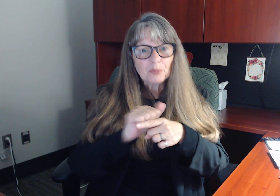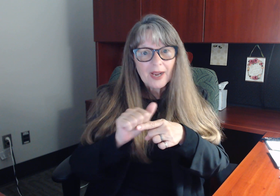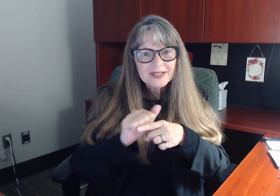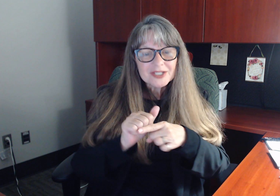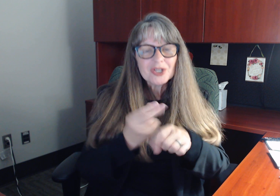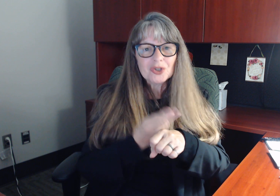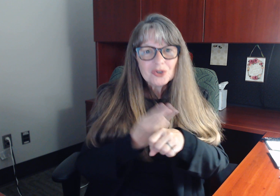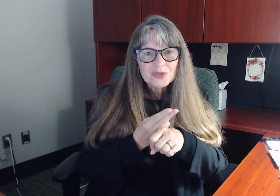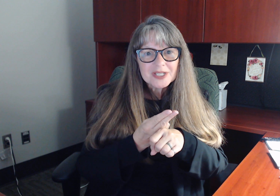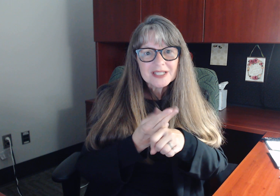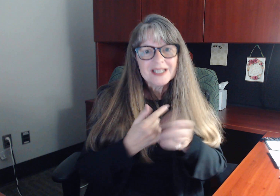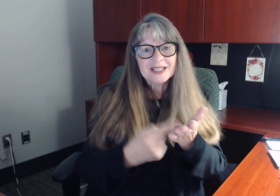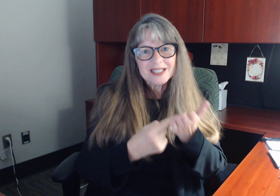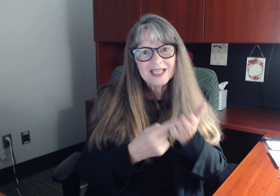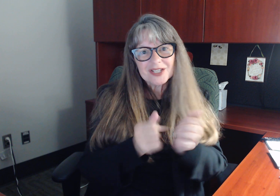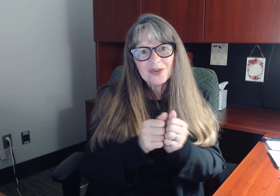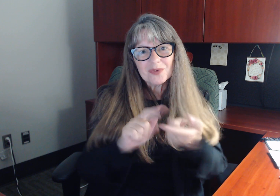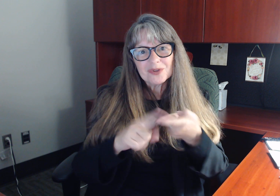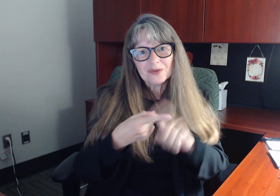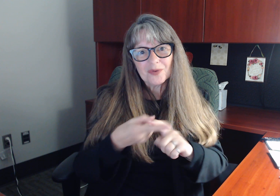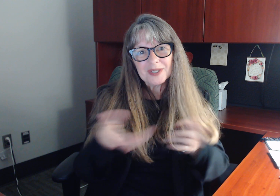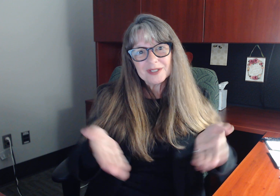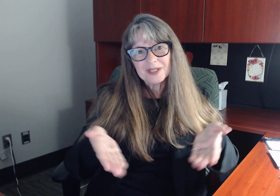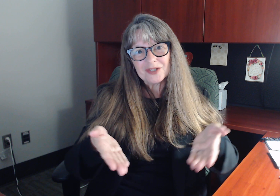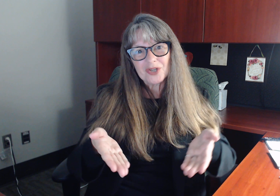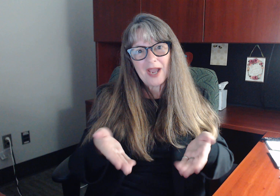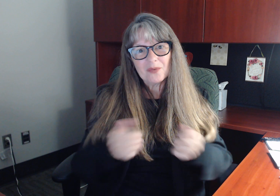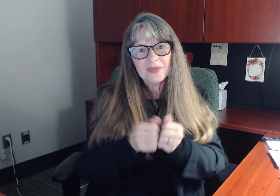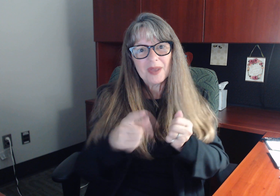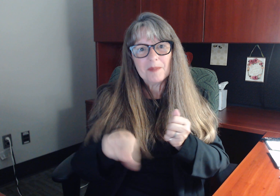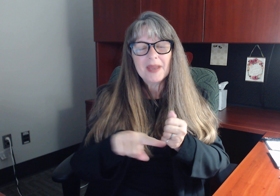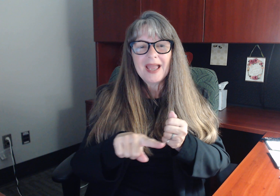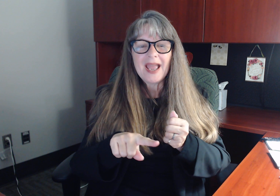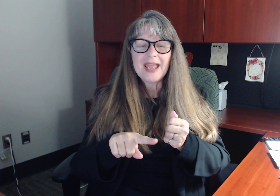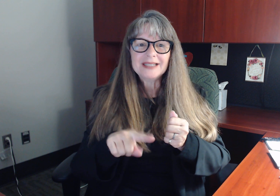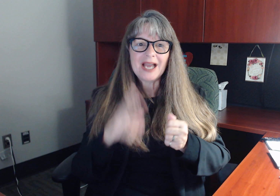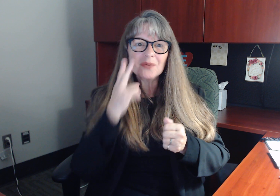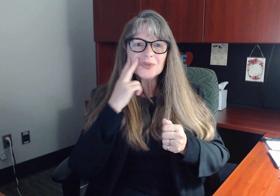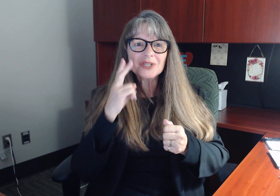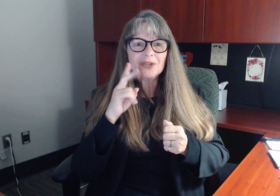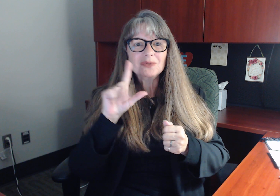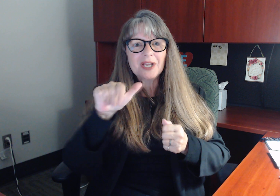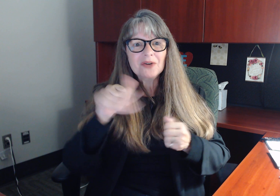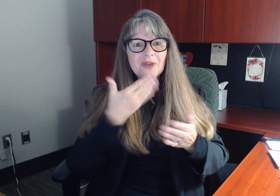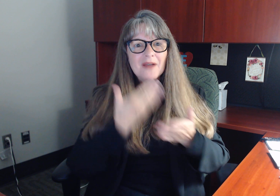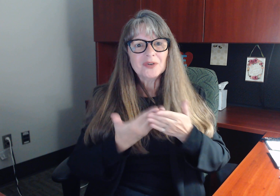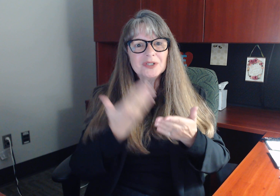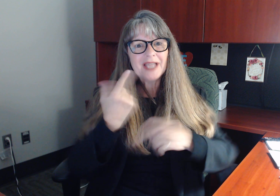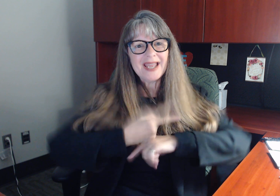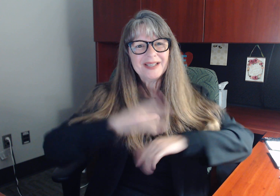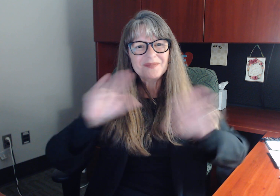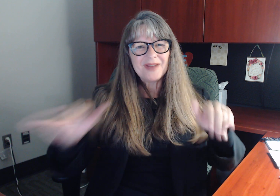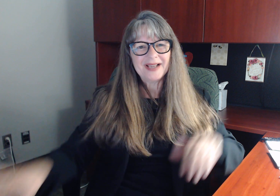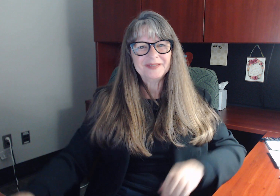practice, use it, discuss it with your friends, and chat with them. And I will see you later, and have a good day. Bye.